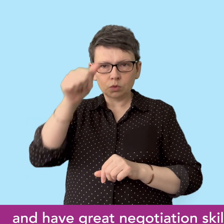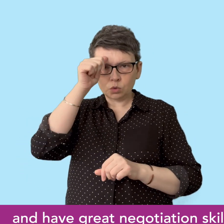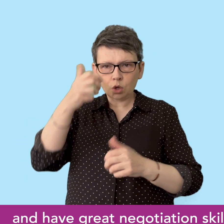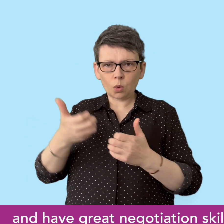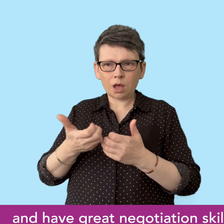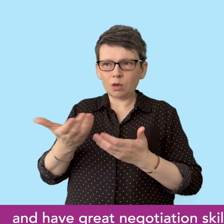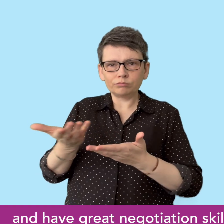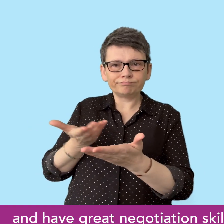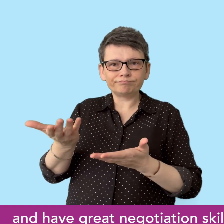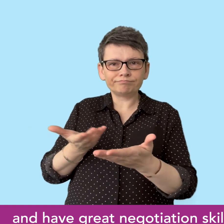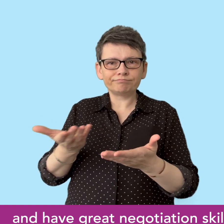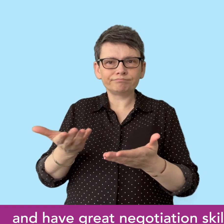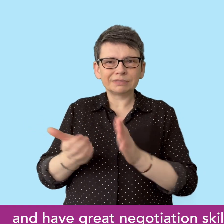and have great negotiation skills.